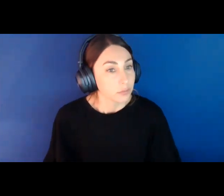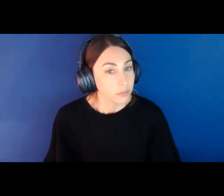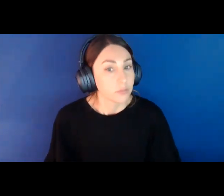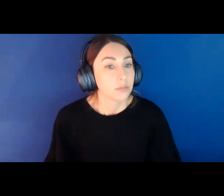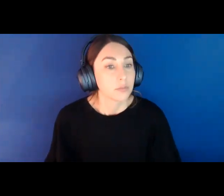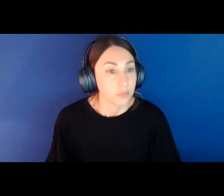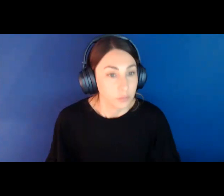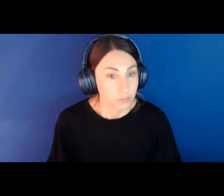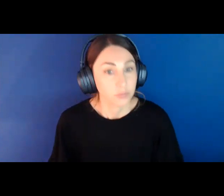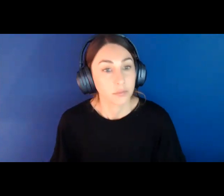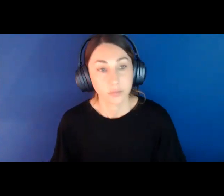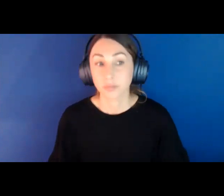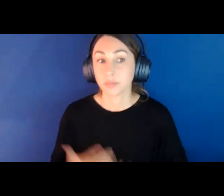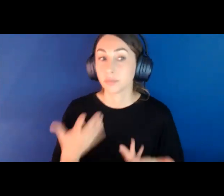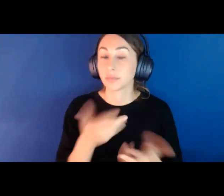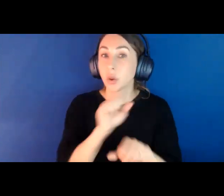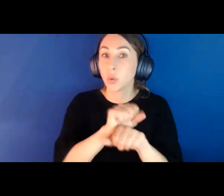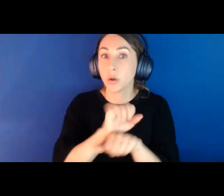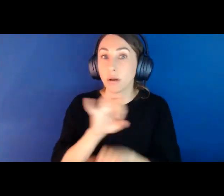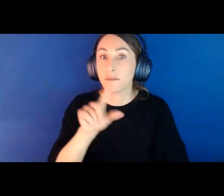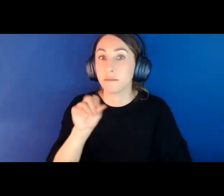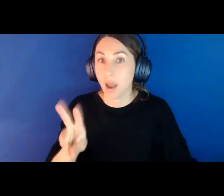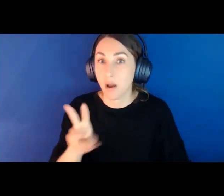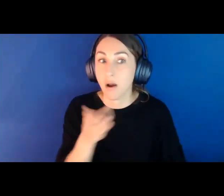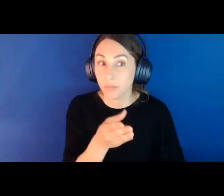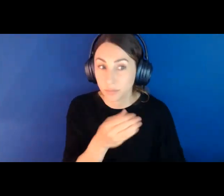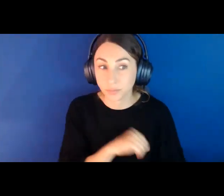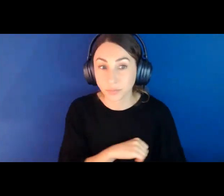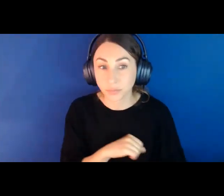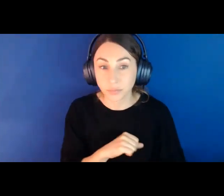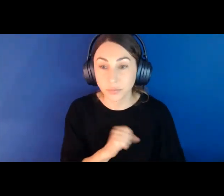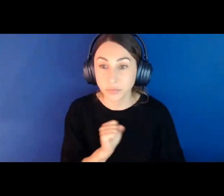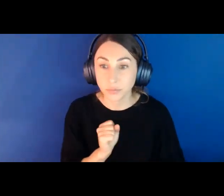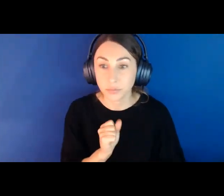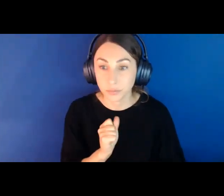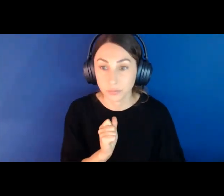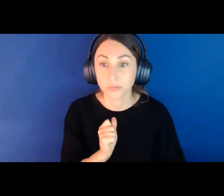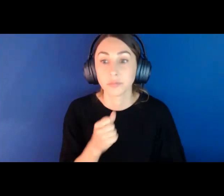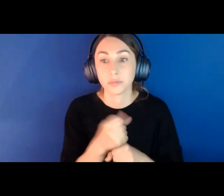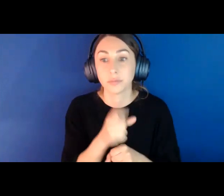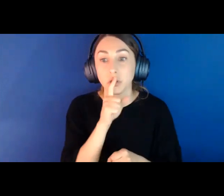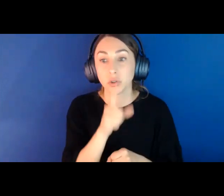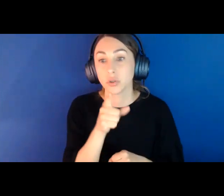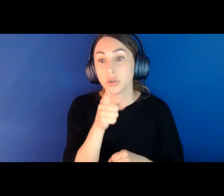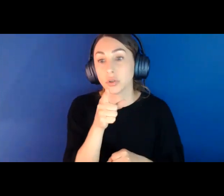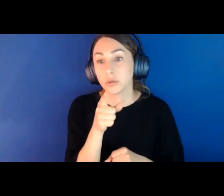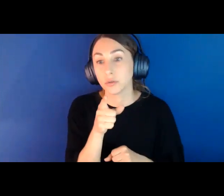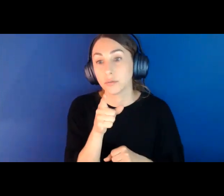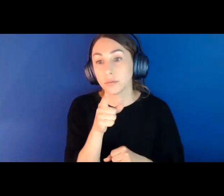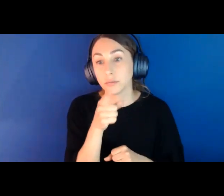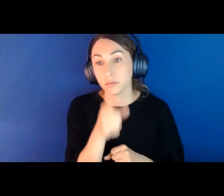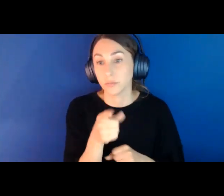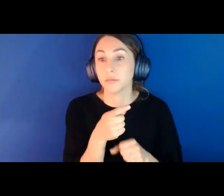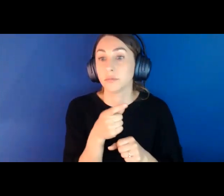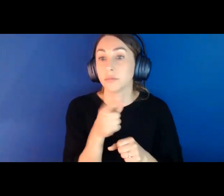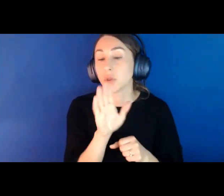We are going to create a workflow to make sure that you are drafting your drafting